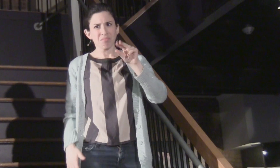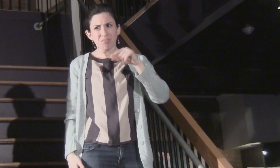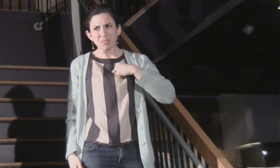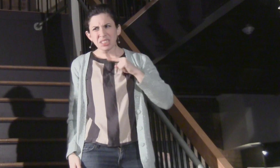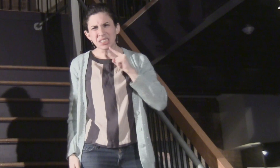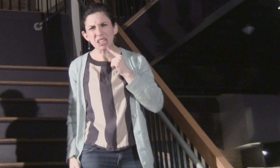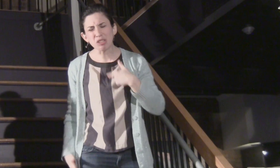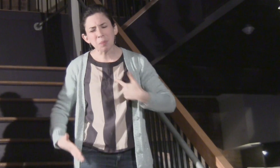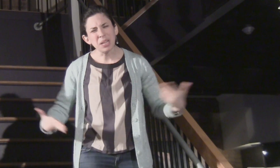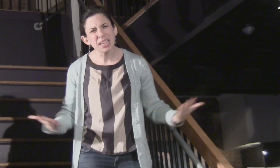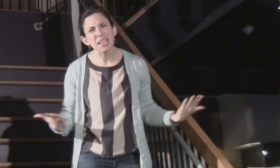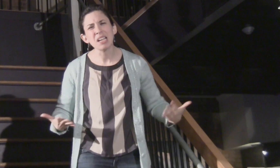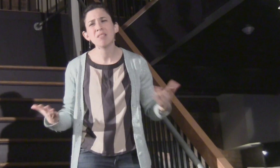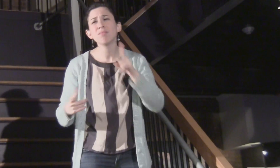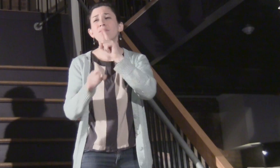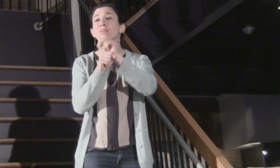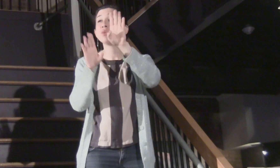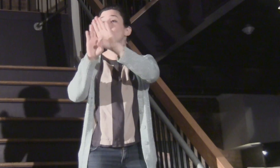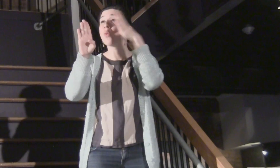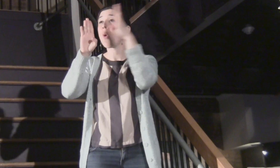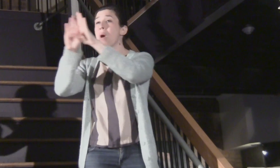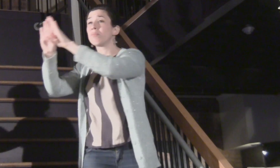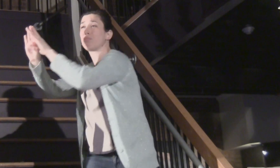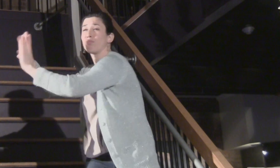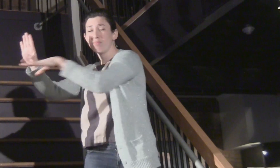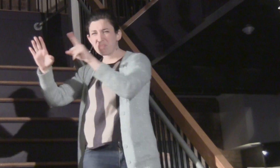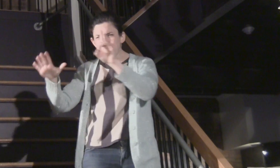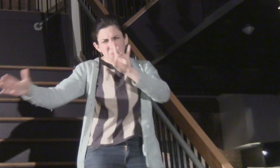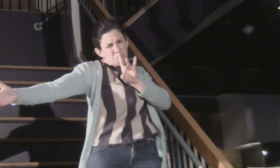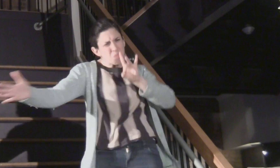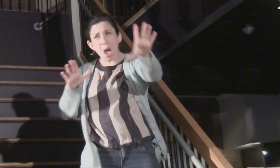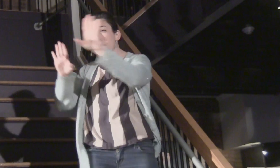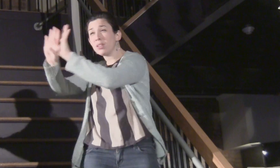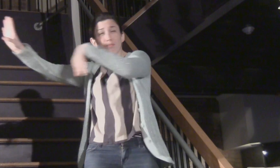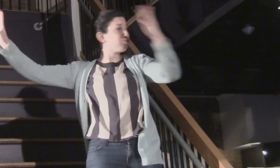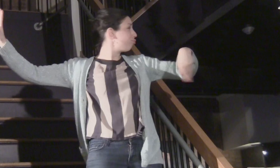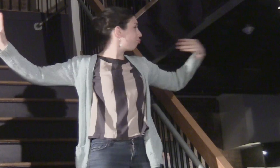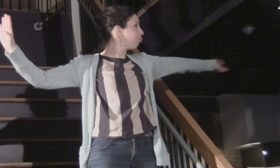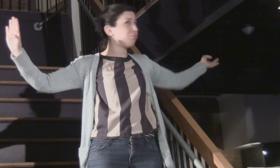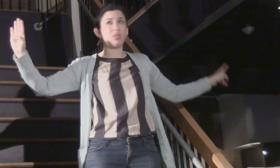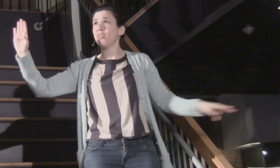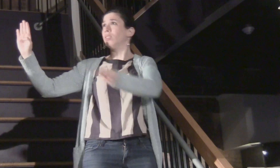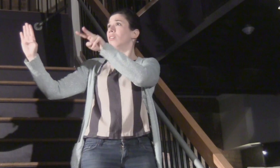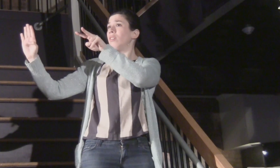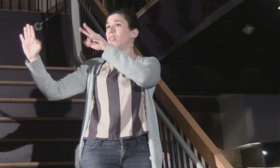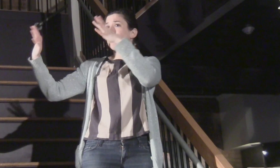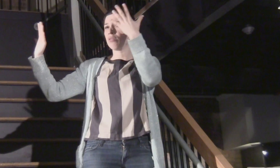playing a joke. No, seriously, I'm here. And he blew off the